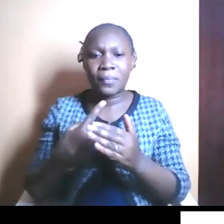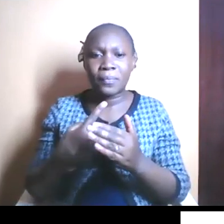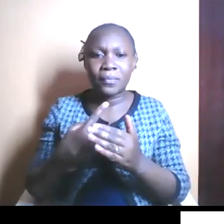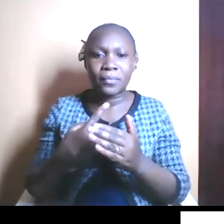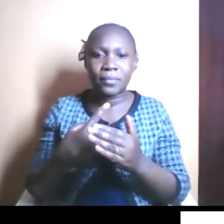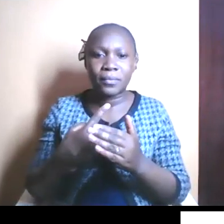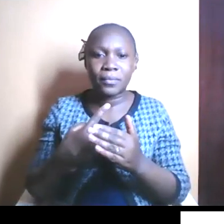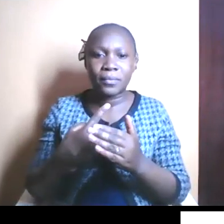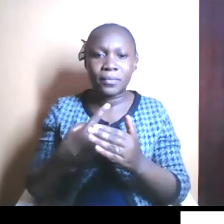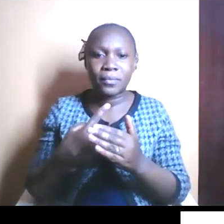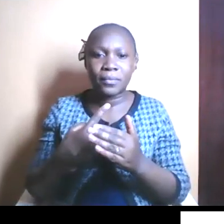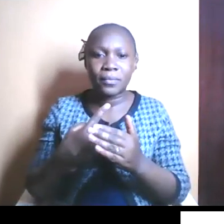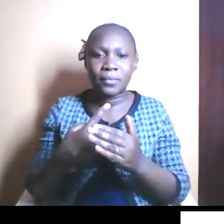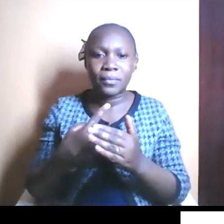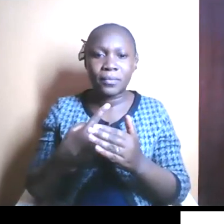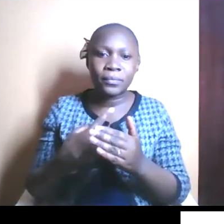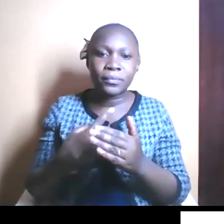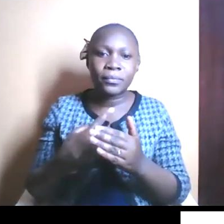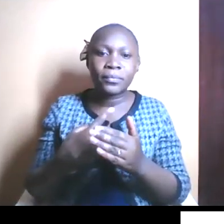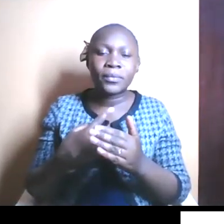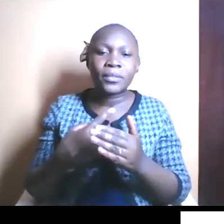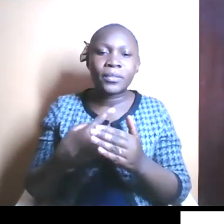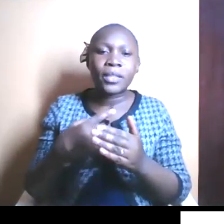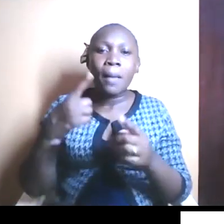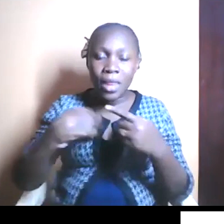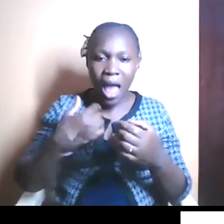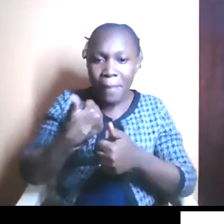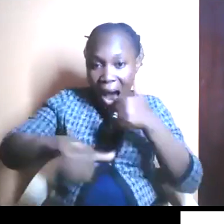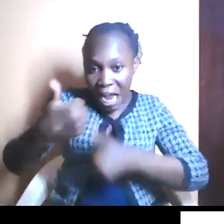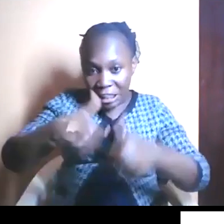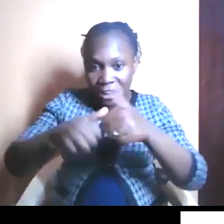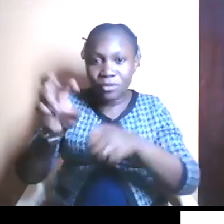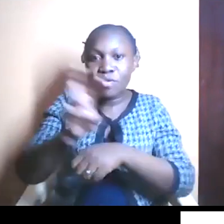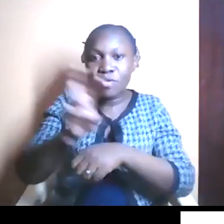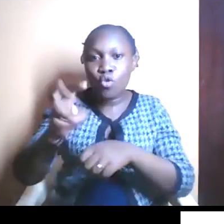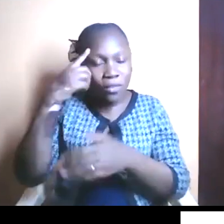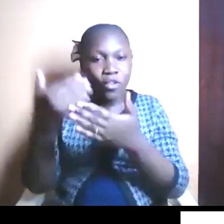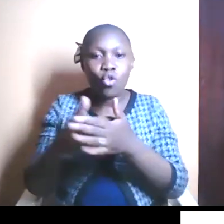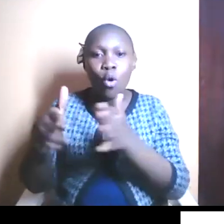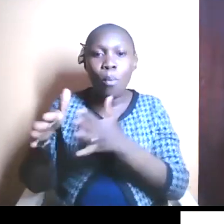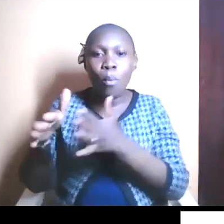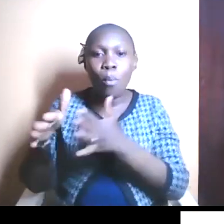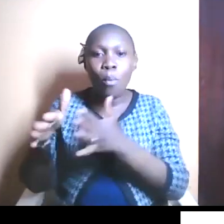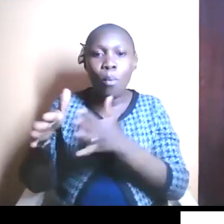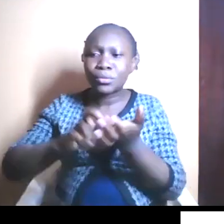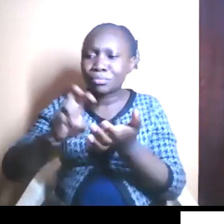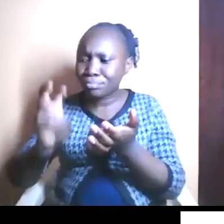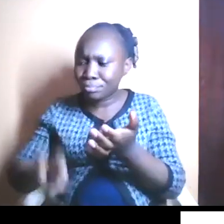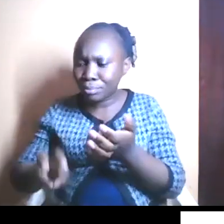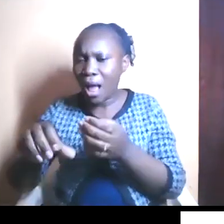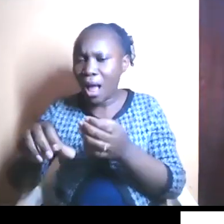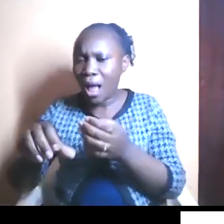actively looking for a new opportunity. Most people have resigned, others joined the gym. For your health